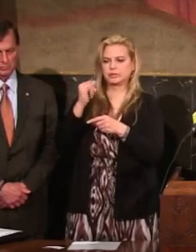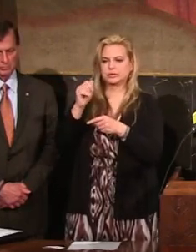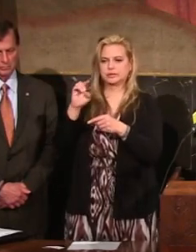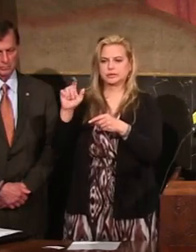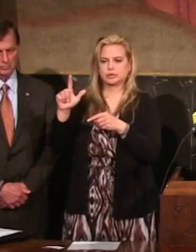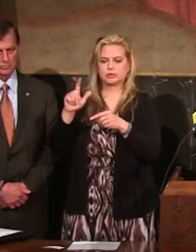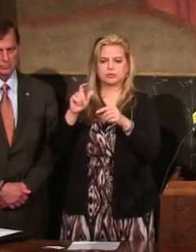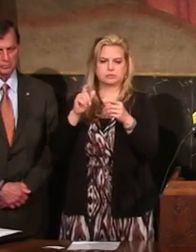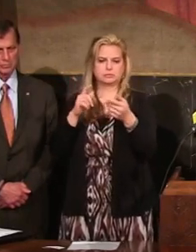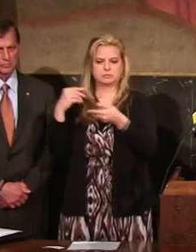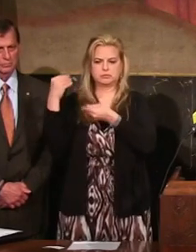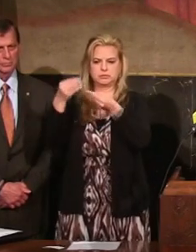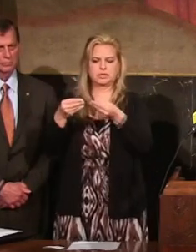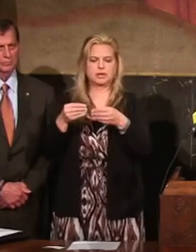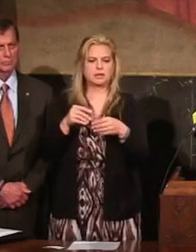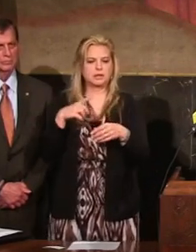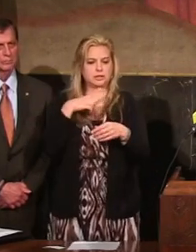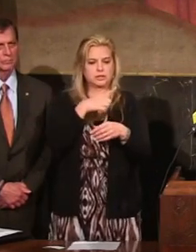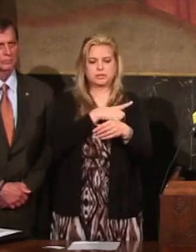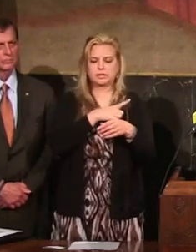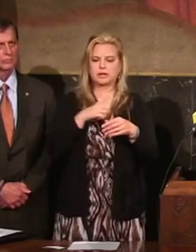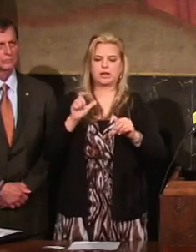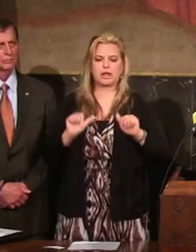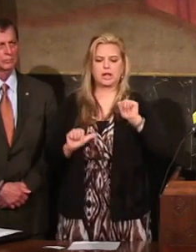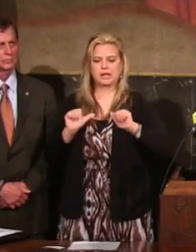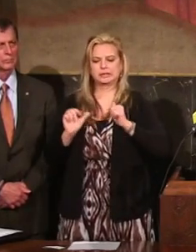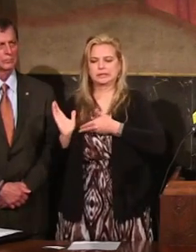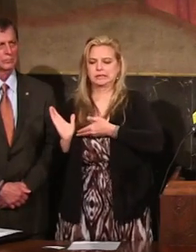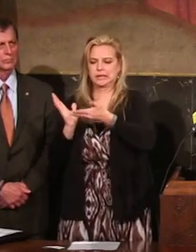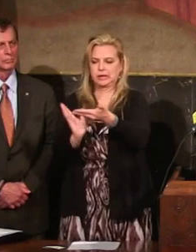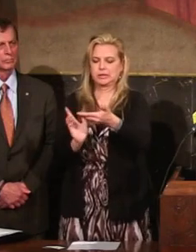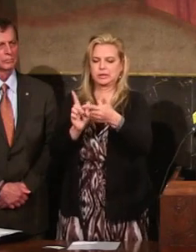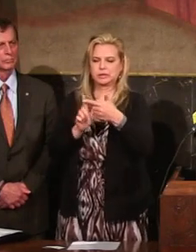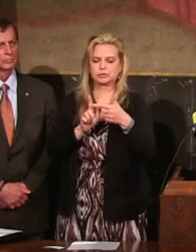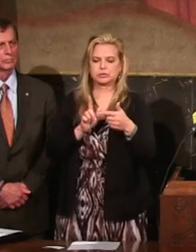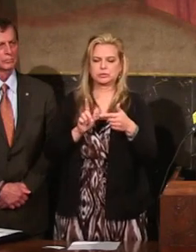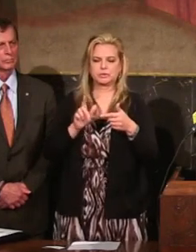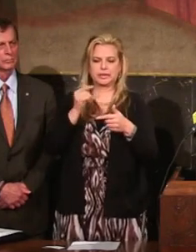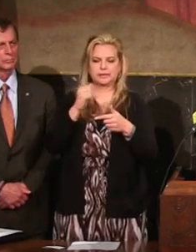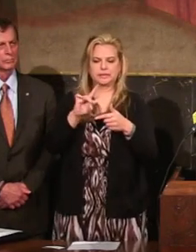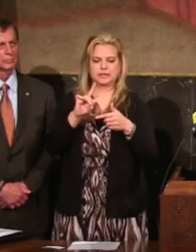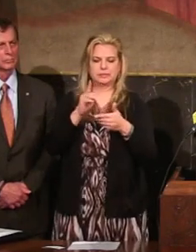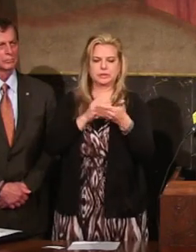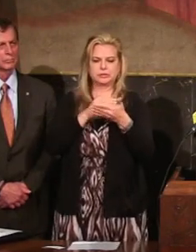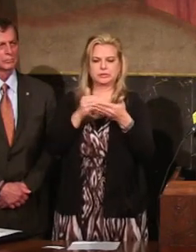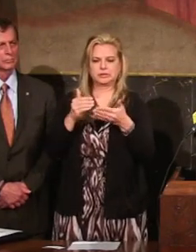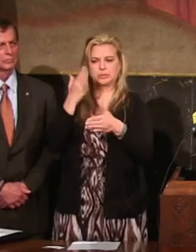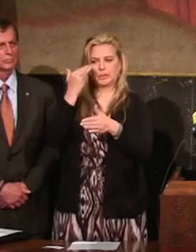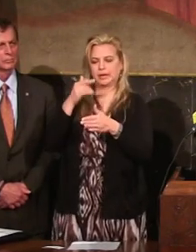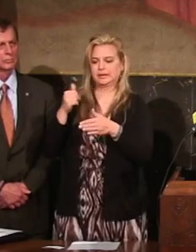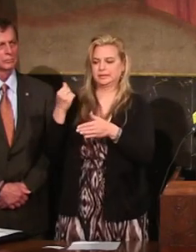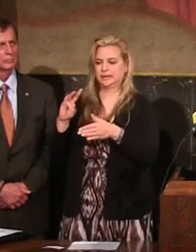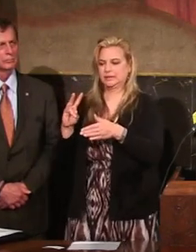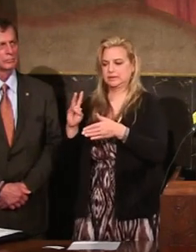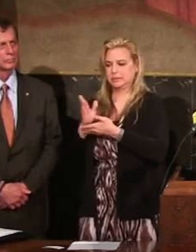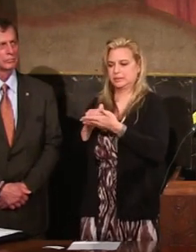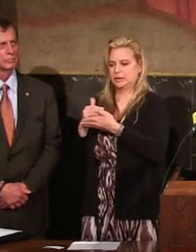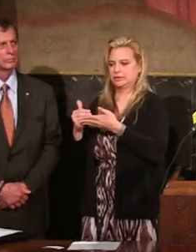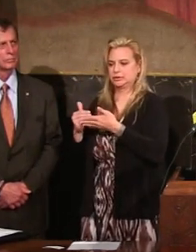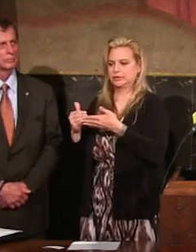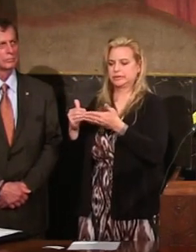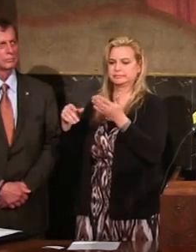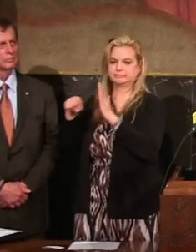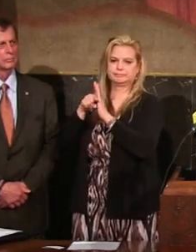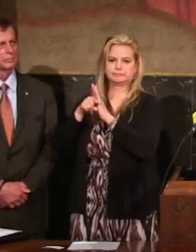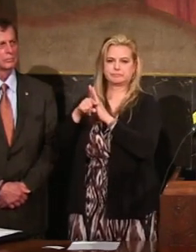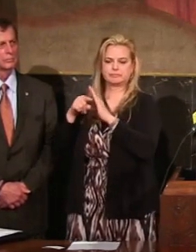legislature reluctantly agreed to carry over into the 18 budget in the wake of the 17 budget shortfall. It's one